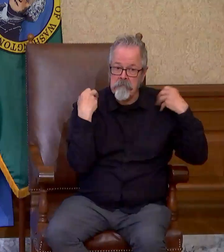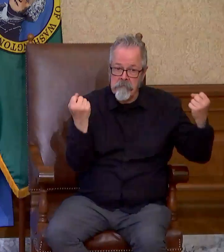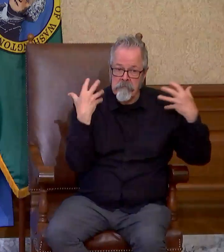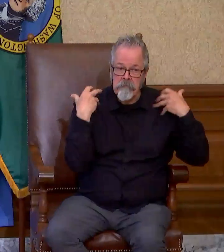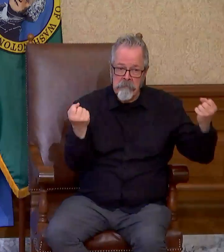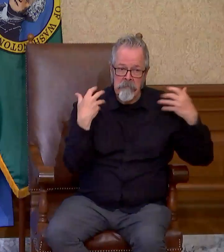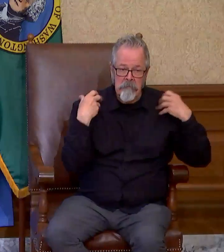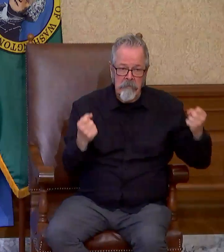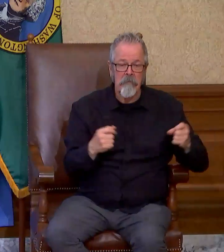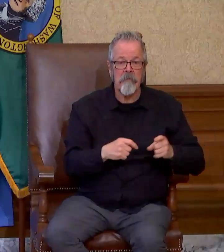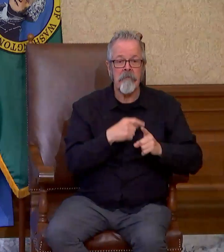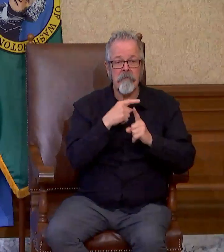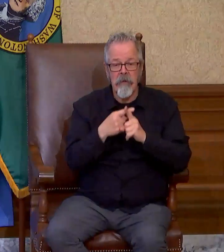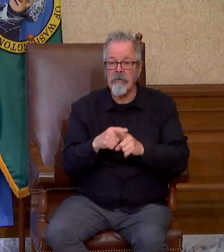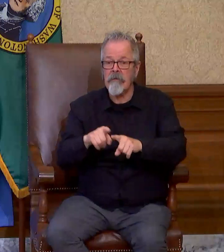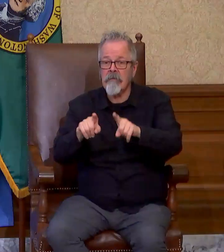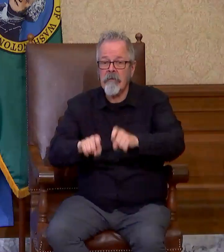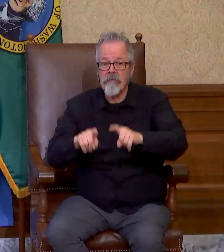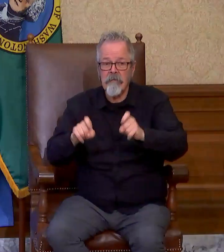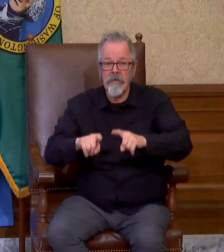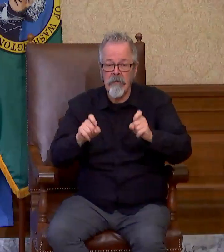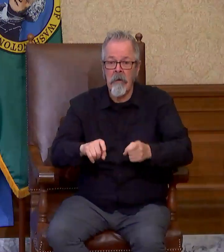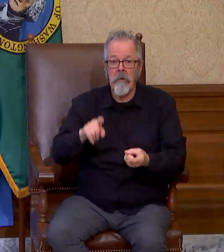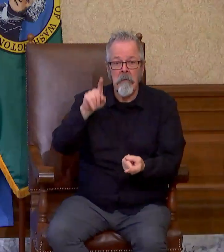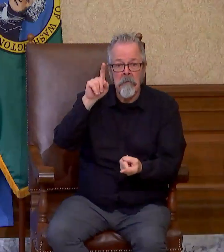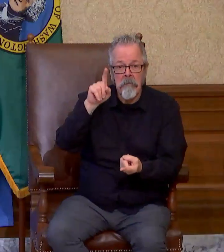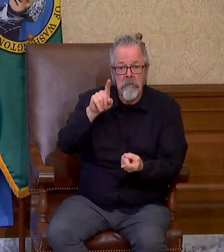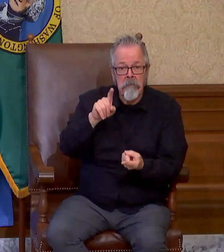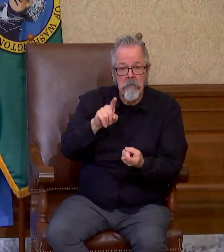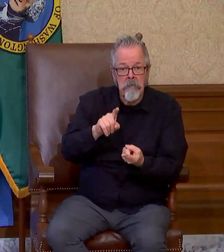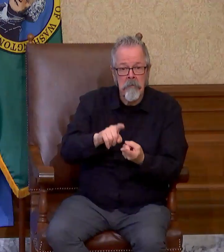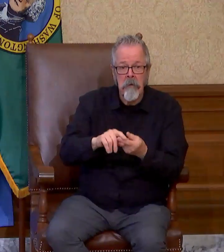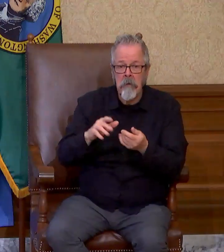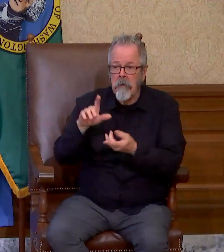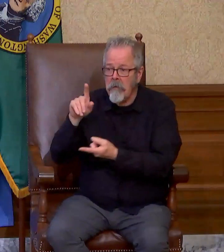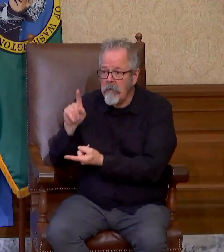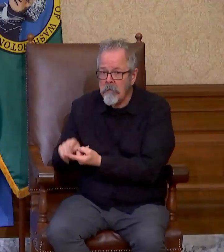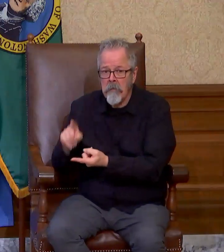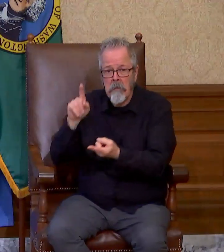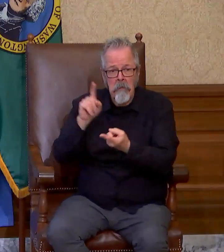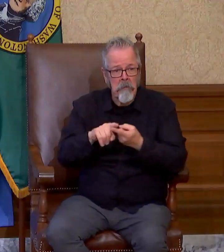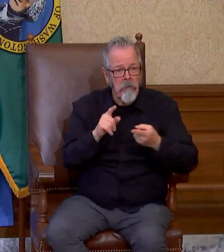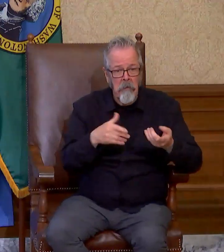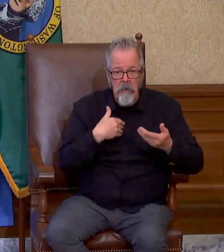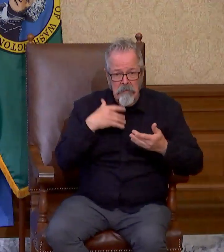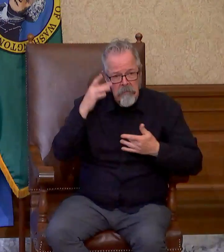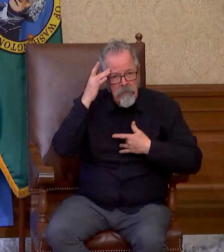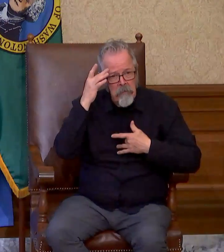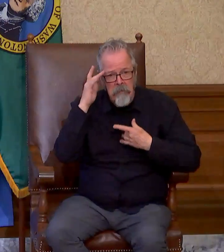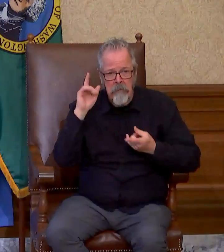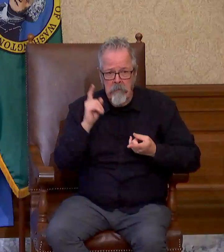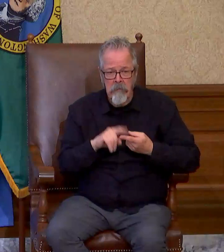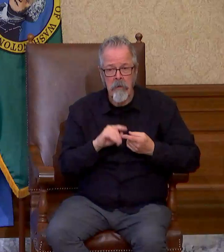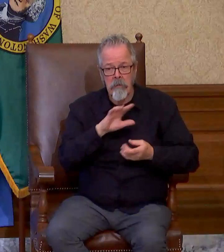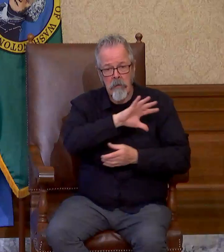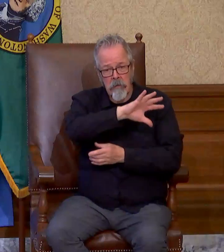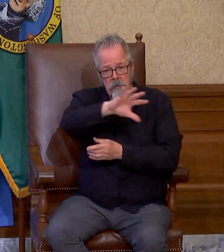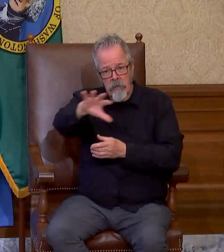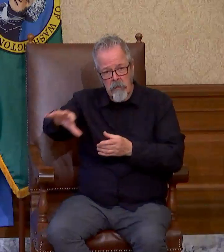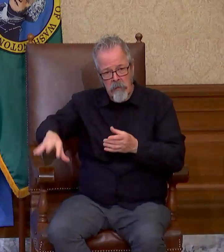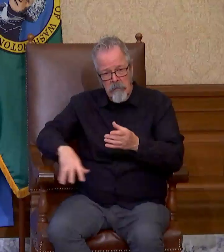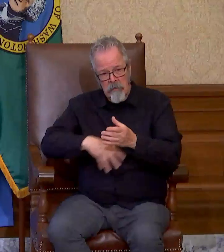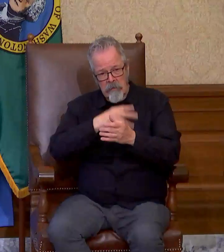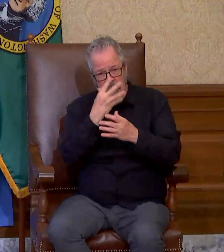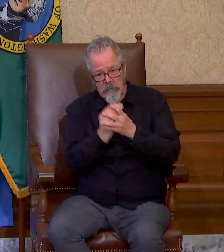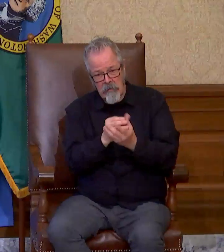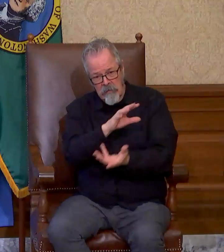you combine all of those, and those are all very low numbers, all in essentially single digits, you might be able in a position to make a judgment. But